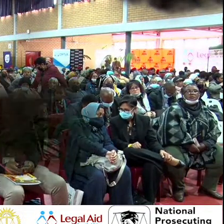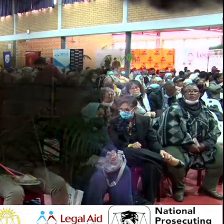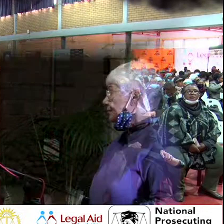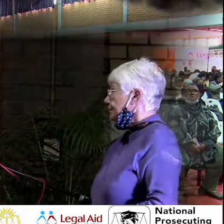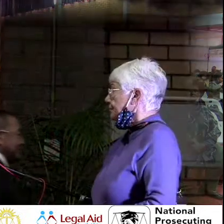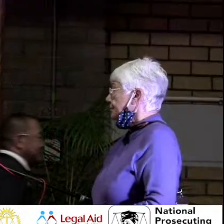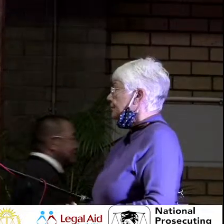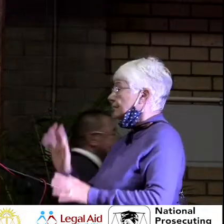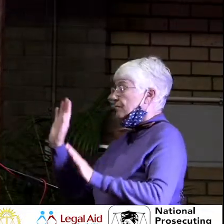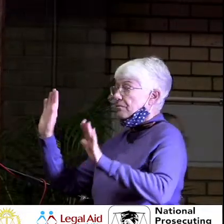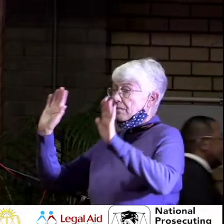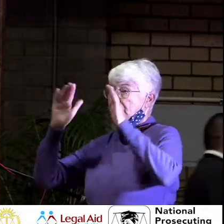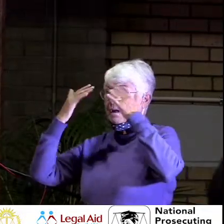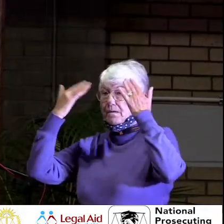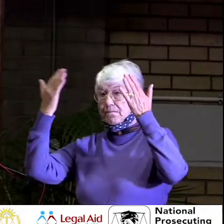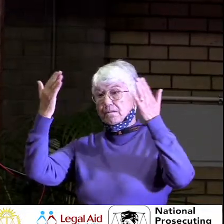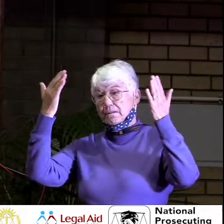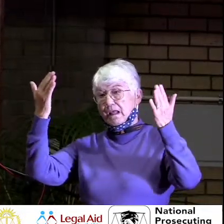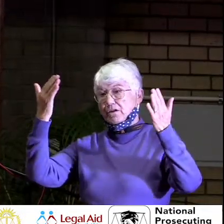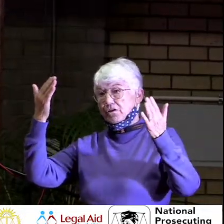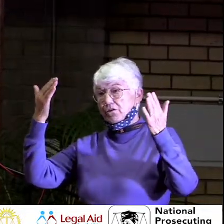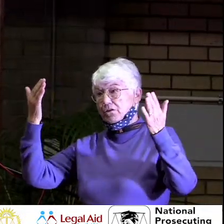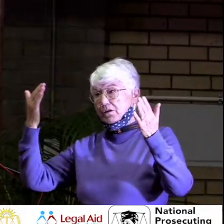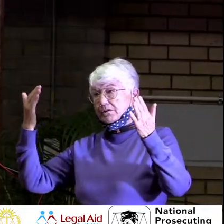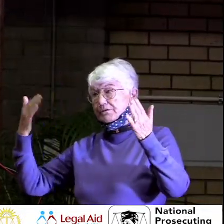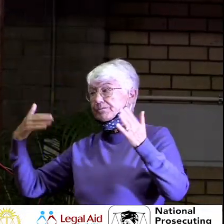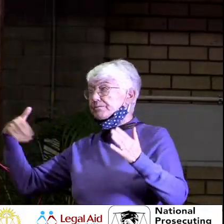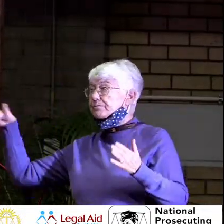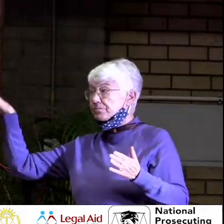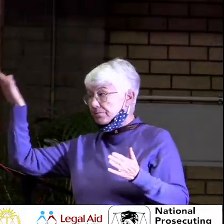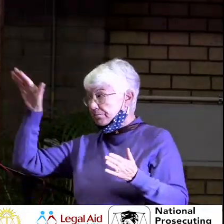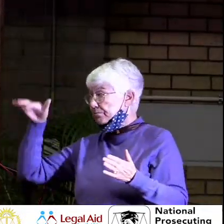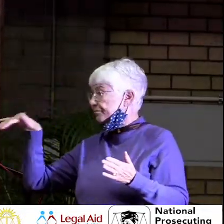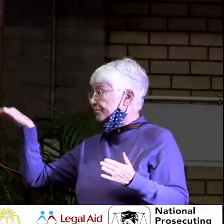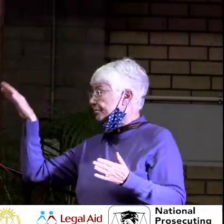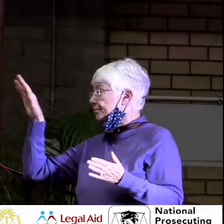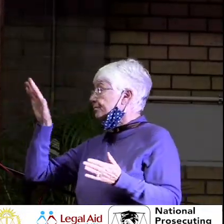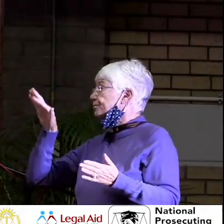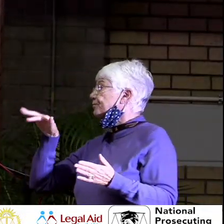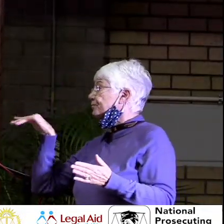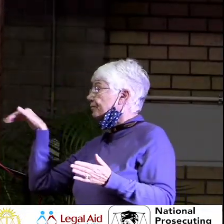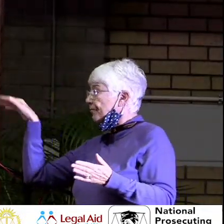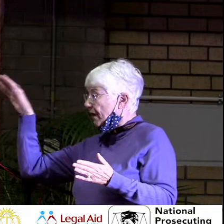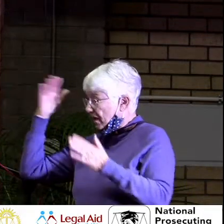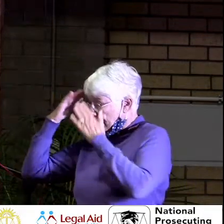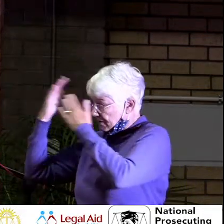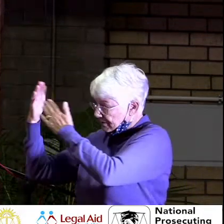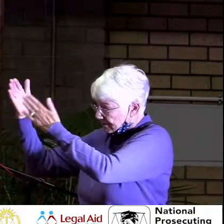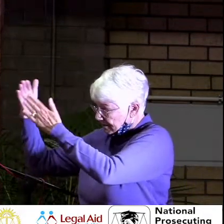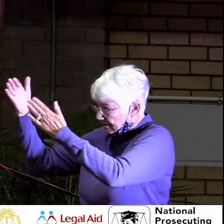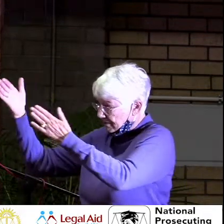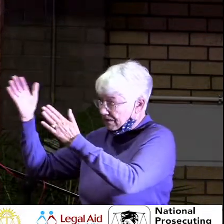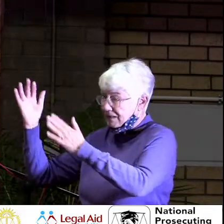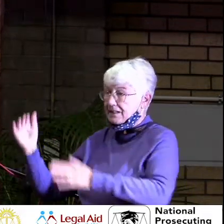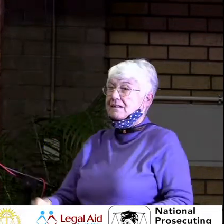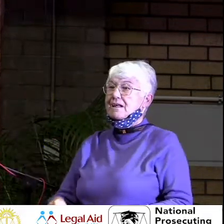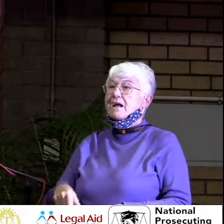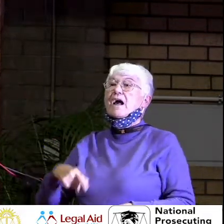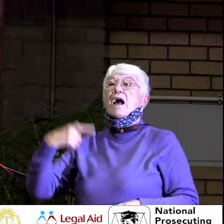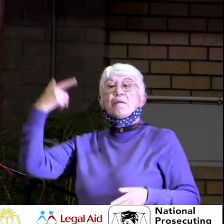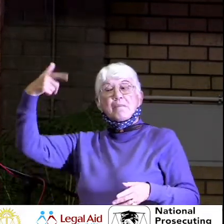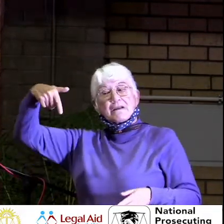Thank you very much, Program Director. The leadership knows I respect them and I greet them all, maar dit is mos die jaar van